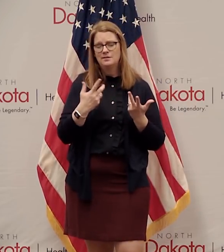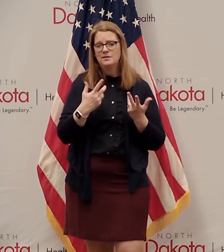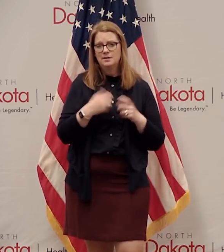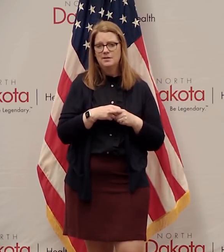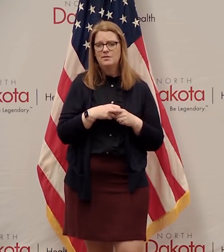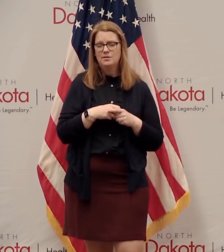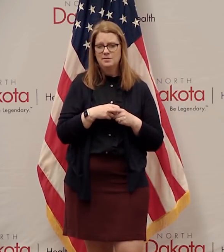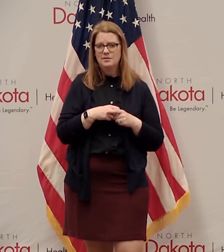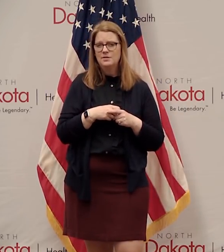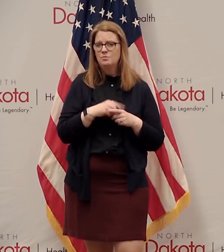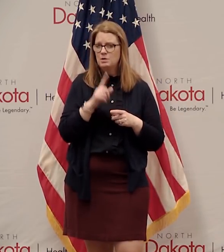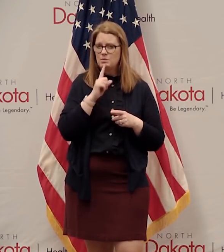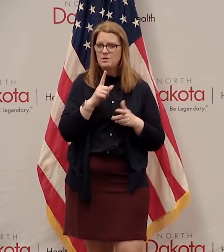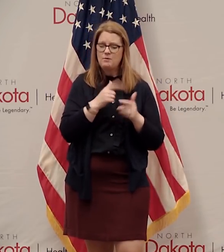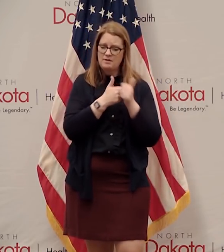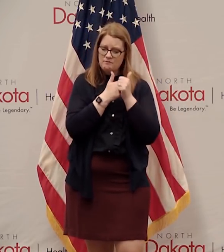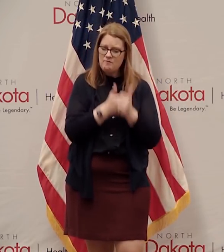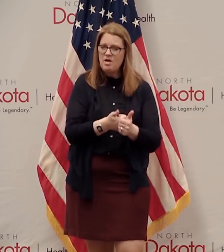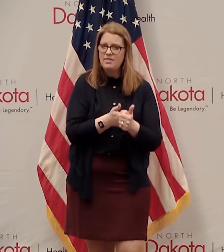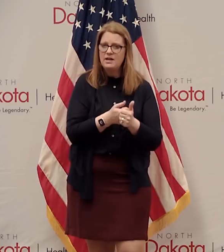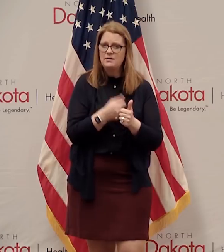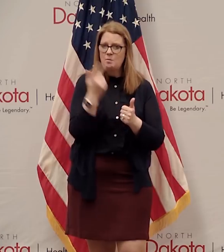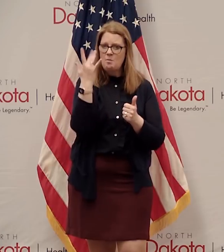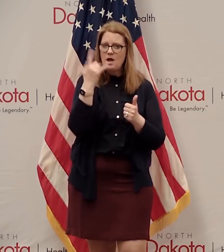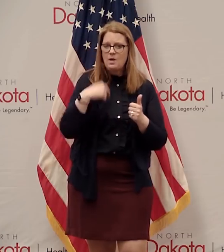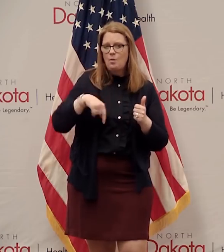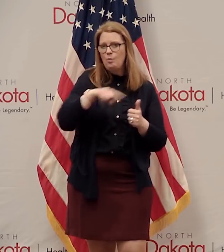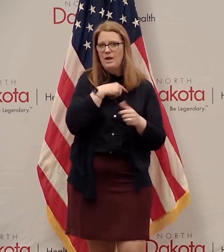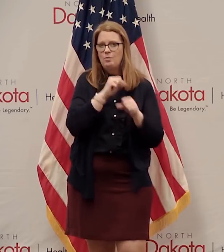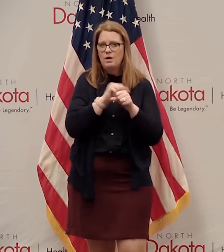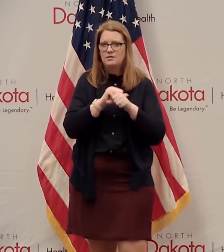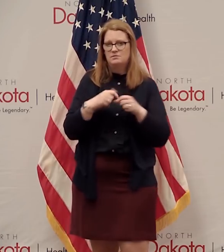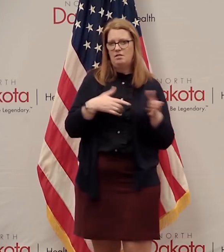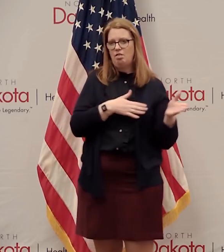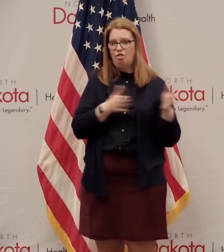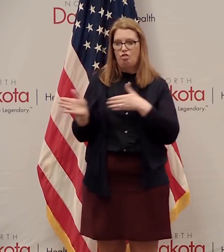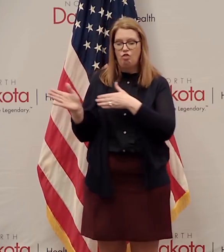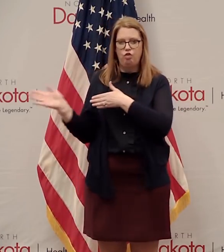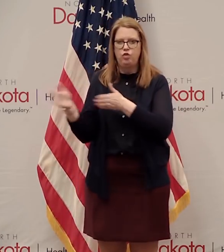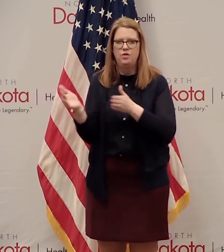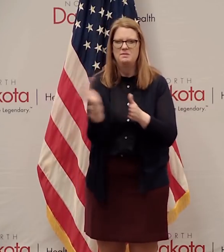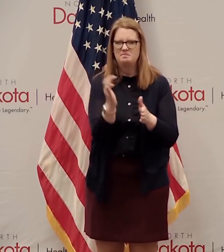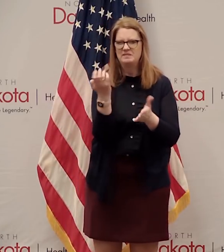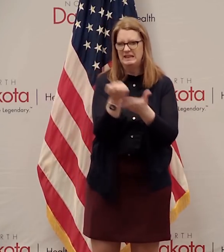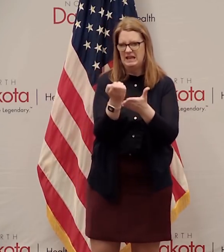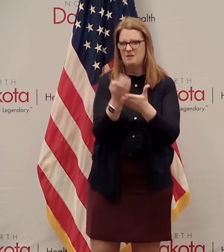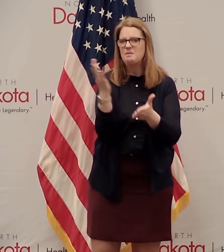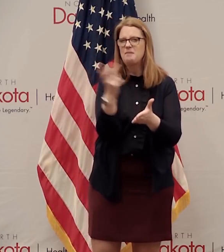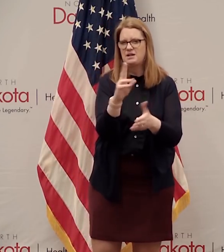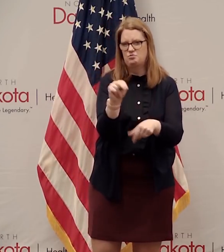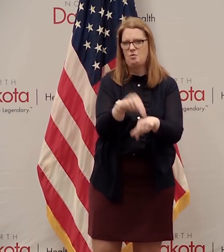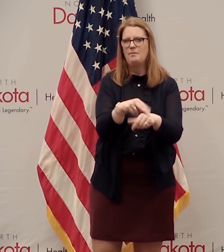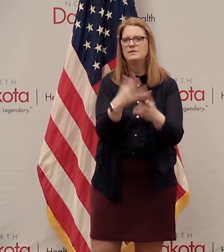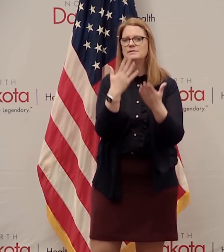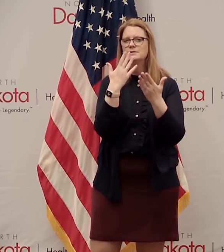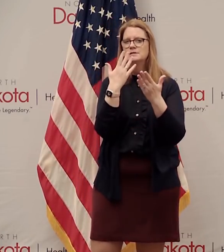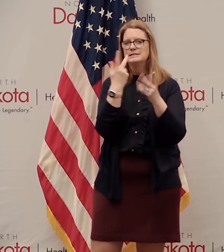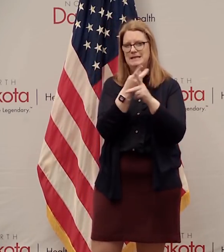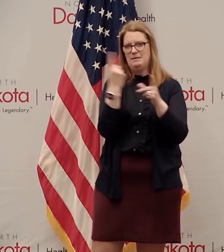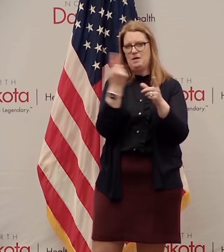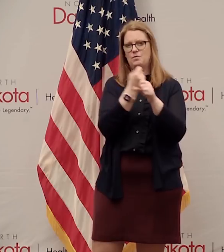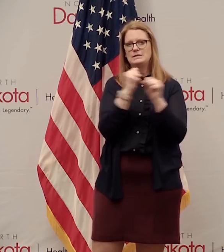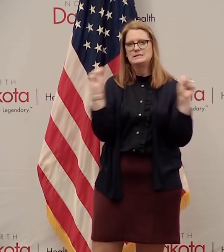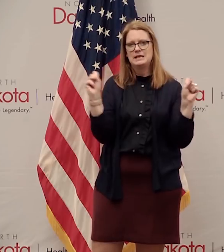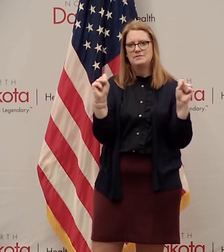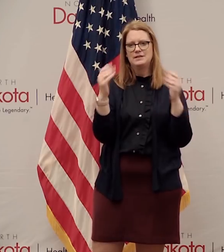going to keep on that track as we work to get our economy back up and going again, as we work to keep everybody safe. So with those